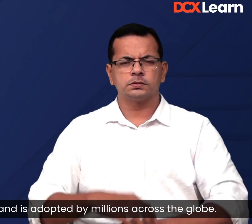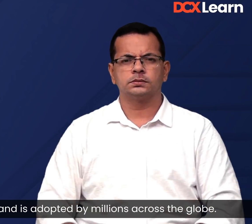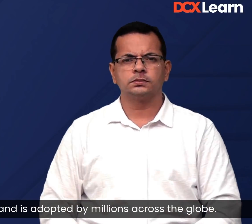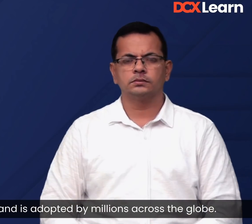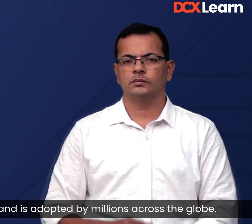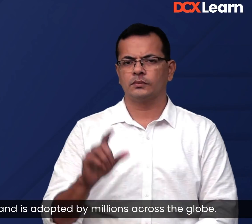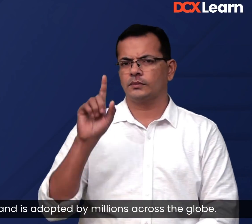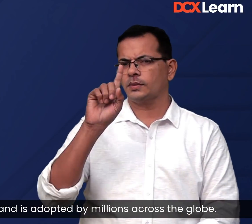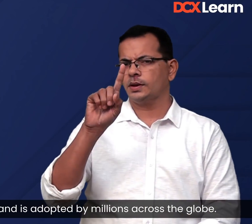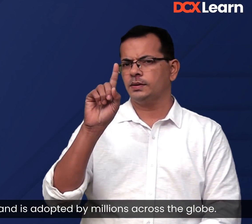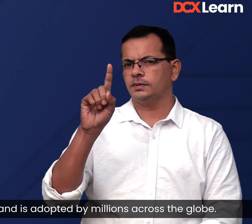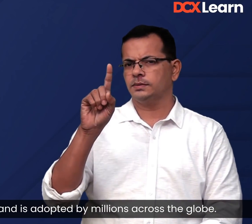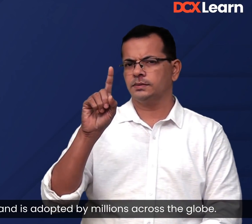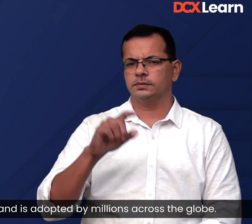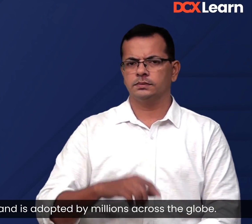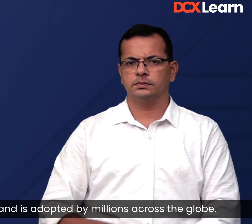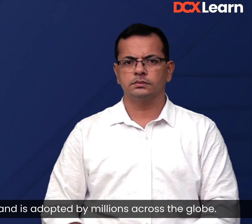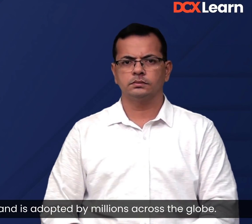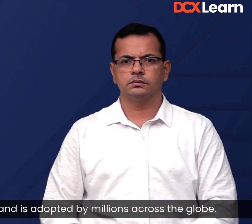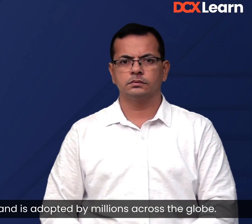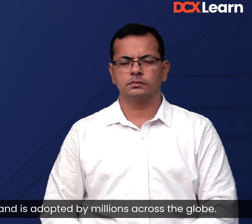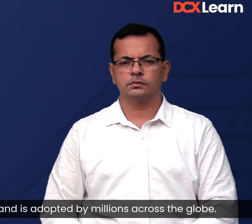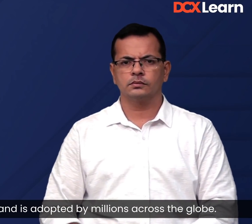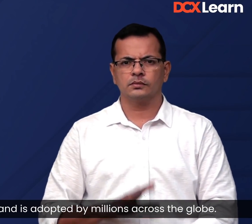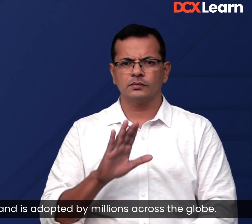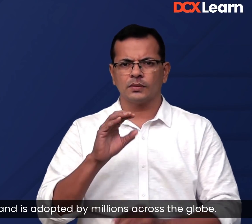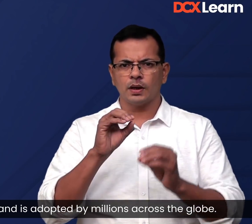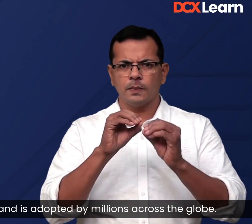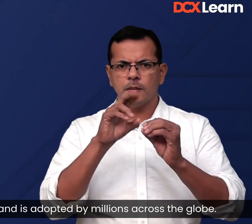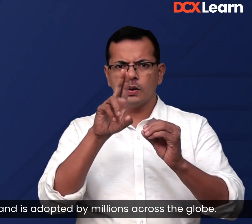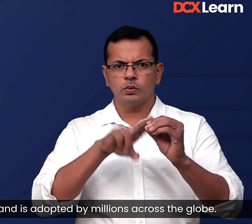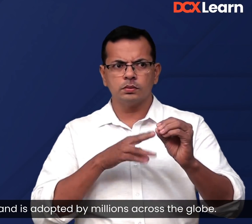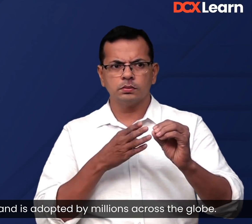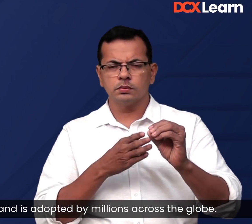it has many practical uses and is adopted by millions across the globe